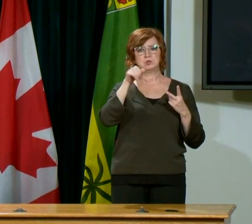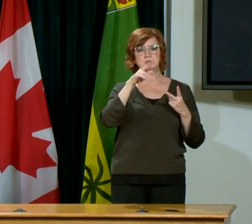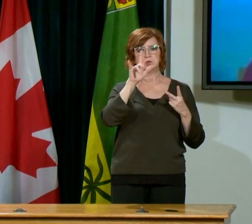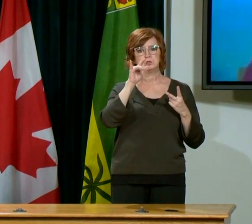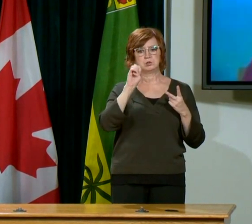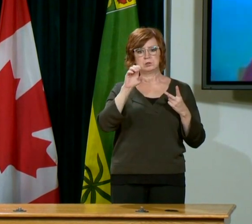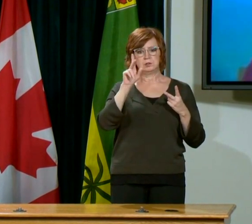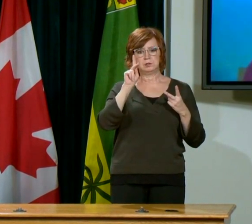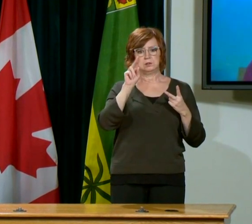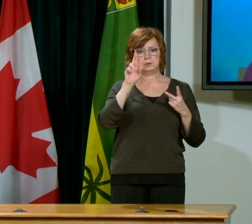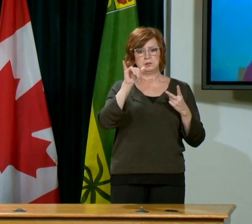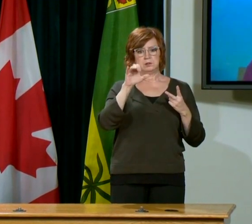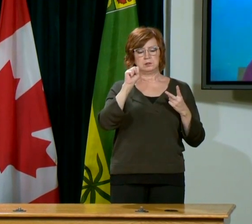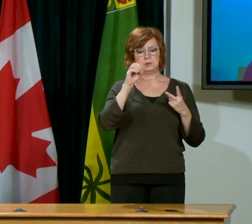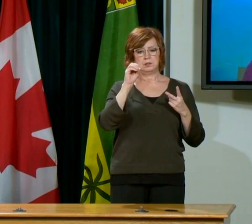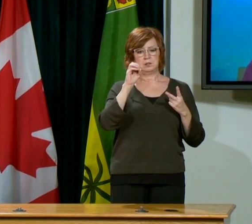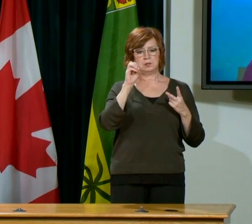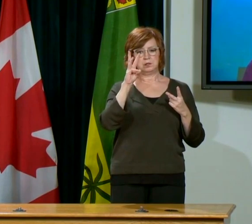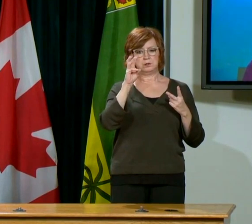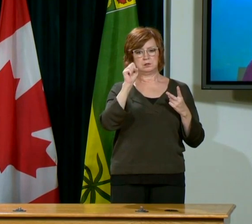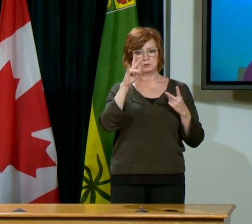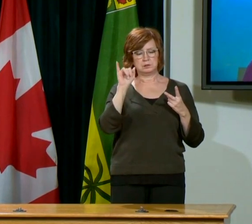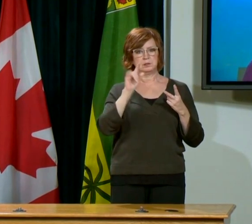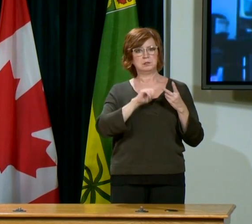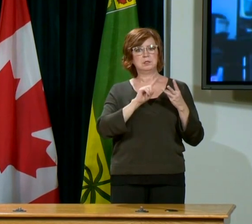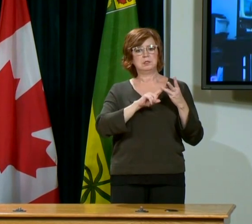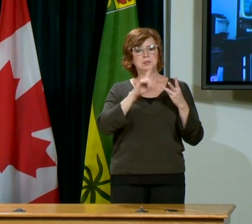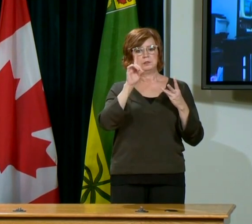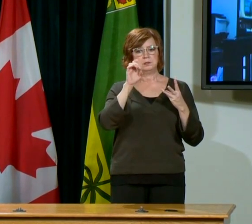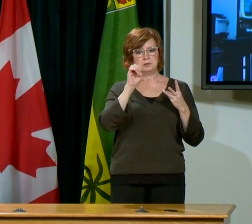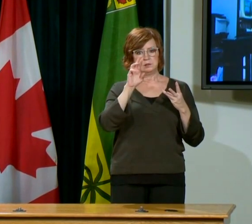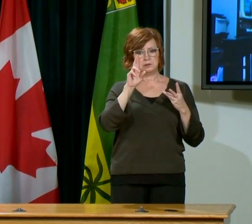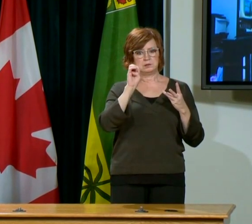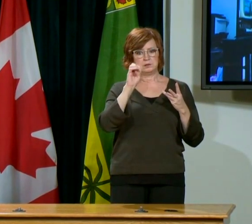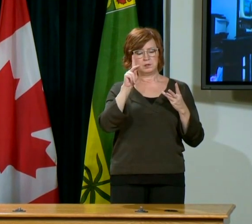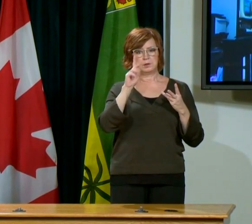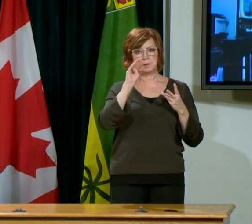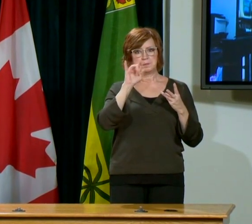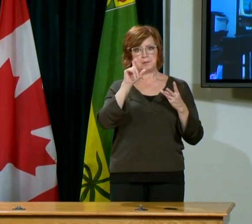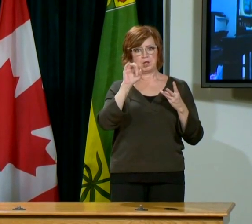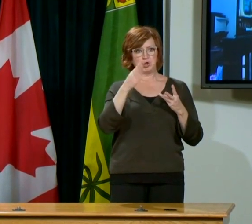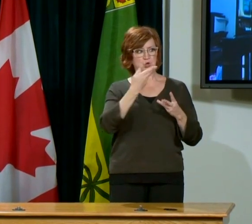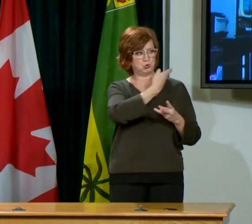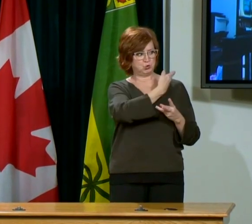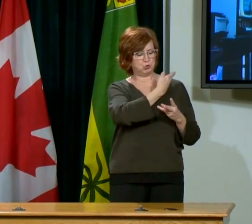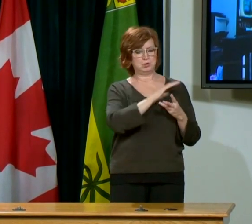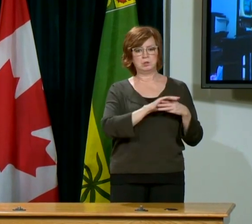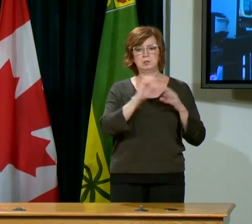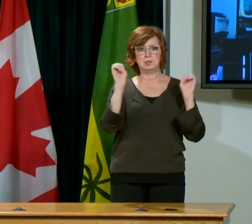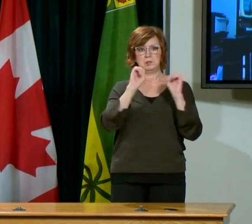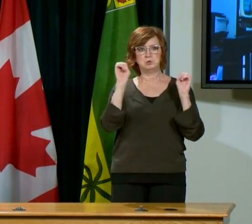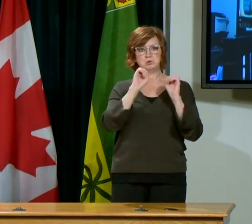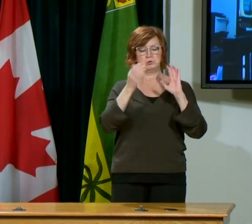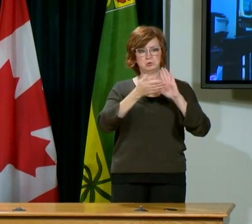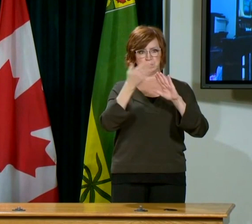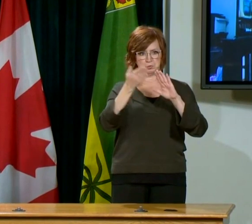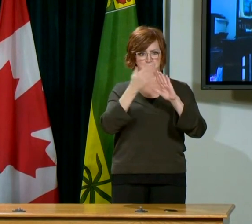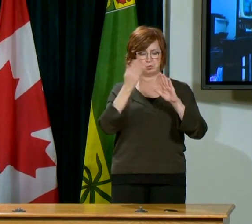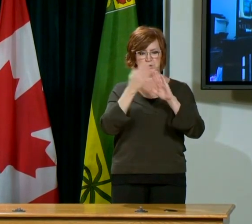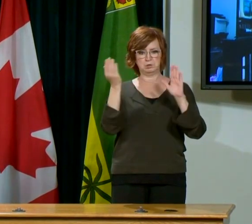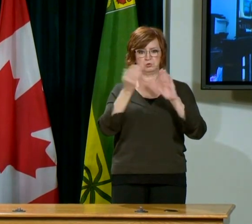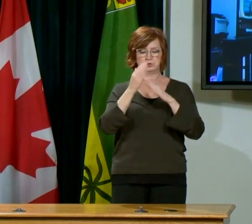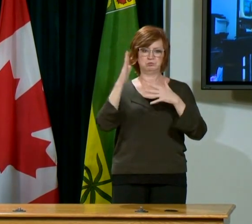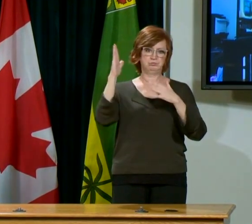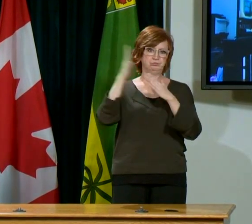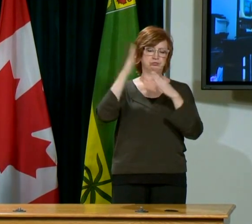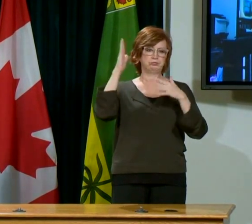Krasnowski, our Senior Medical Health Officer, and Mr. Derek Miller, our Emergency Operations Center Commander with the Saskatchewan Health Authority.